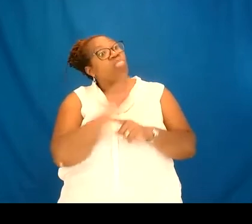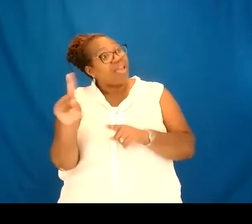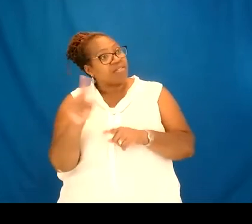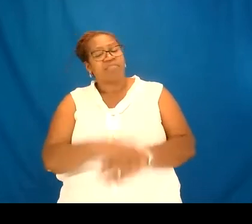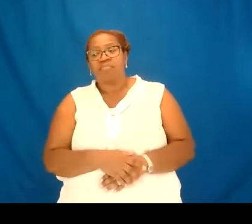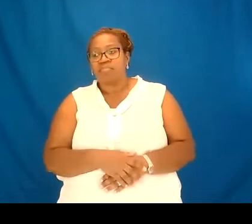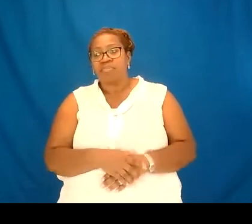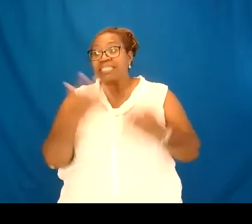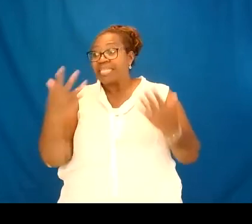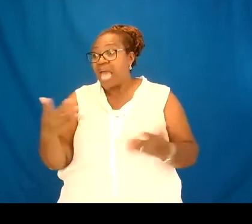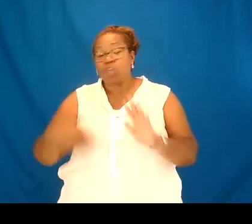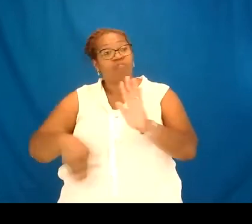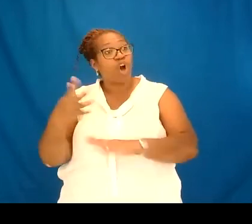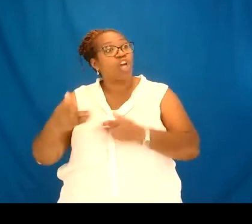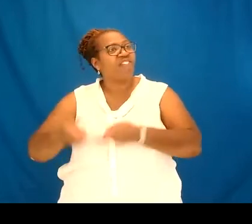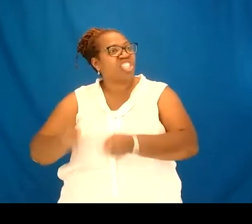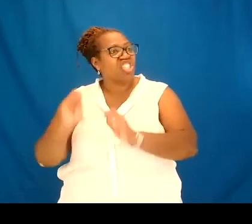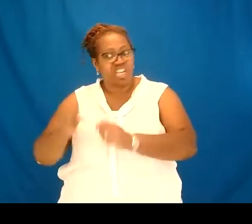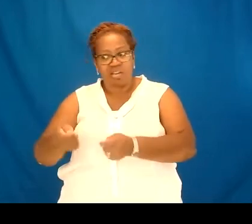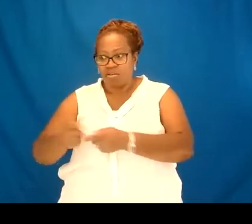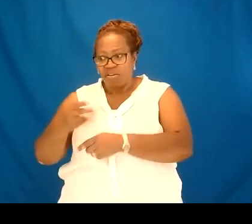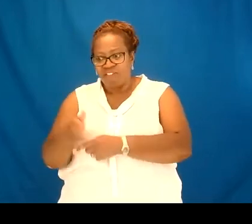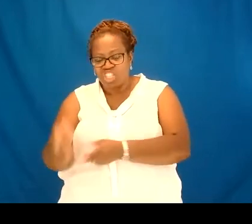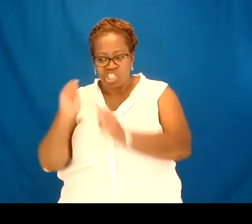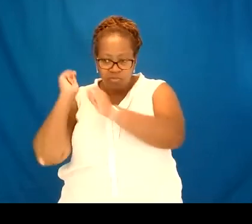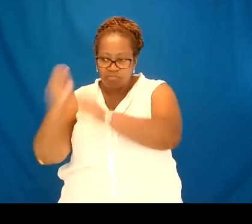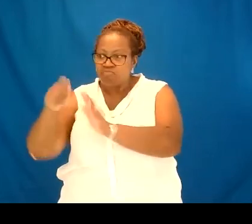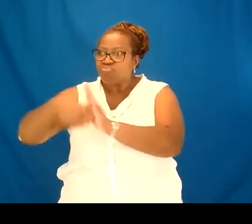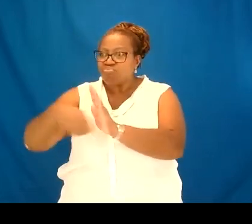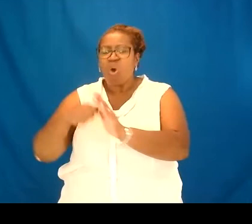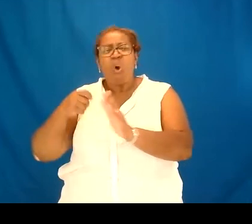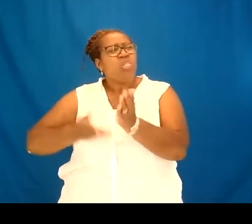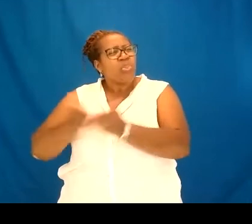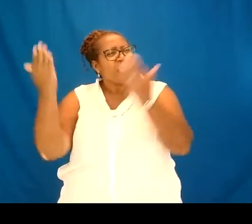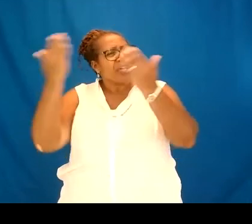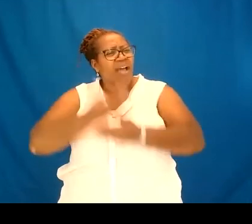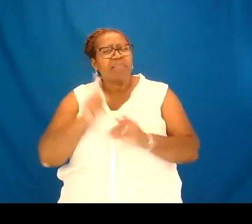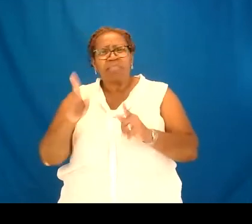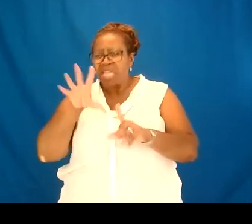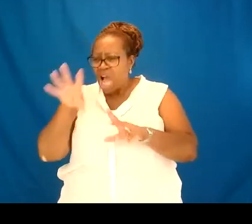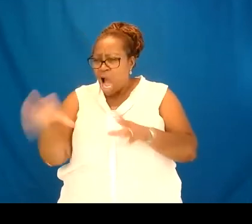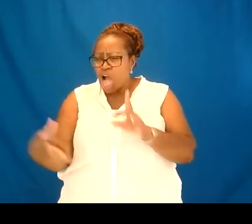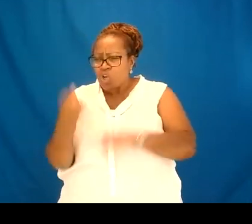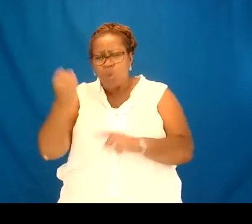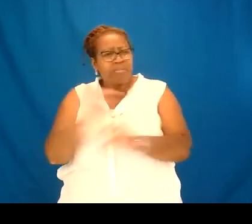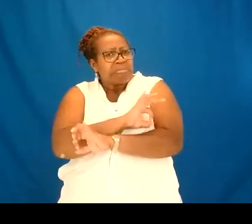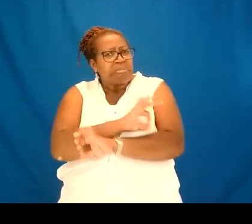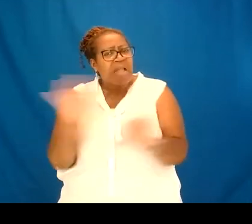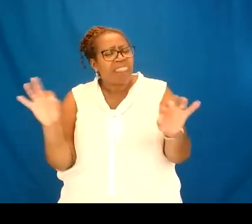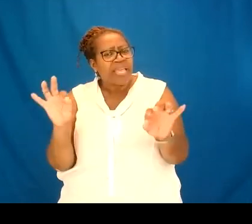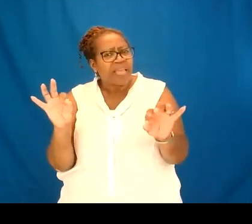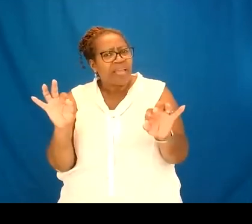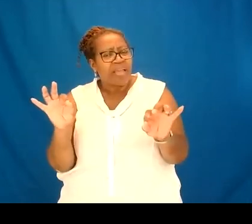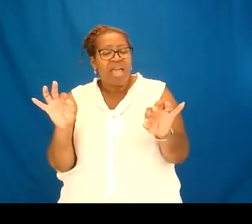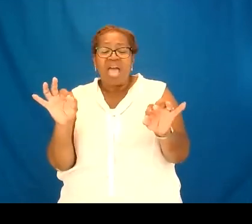that I'm known for, I'm supposed to be really good at, and I have caught nothing. Now, I don't know about you, but